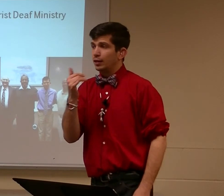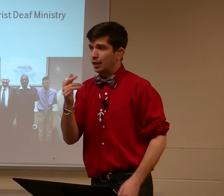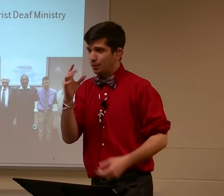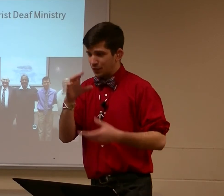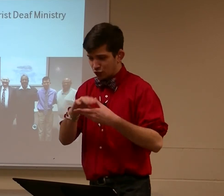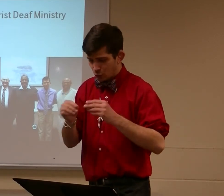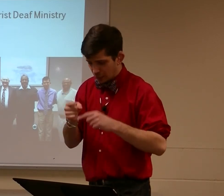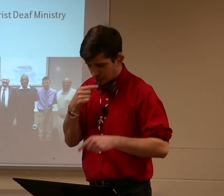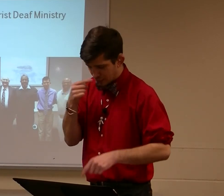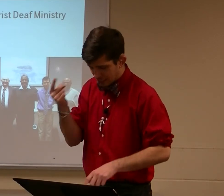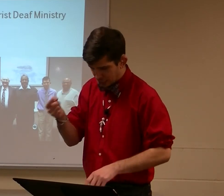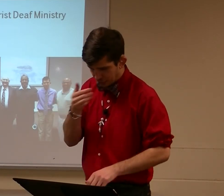Now, that story I was going to tell you,